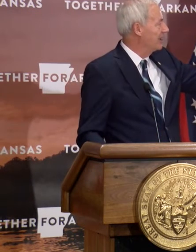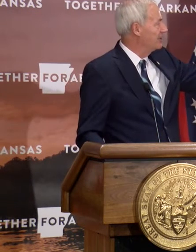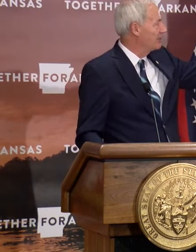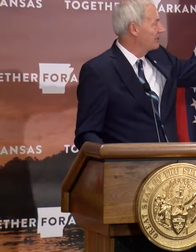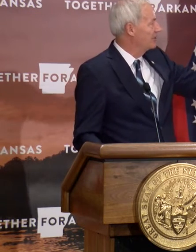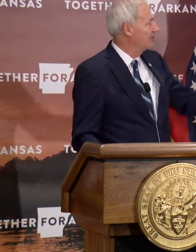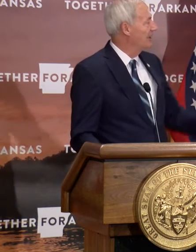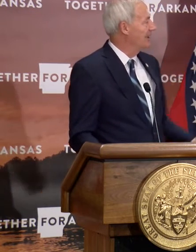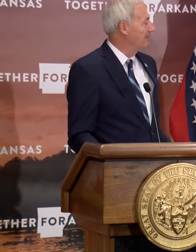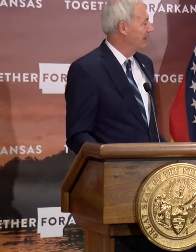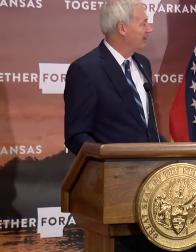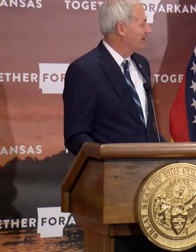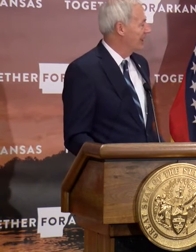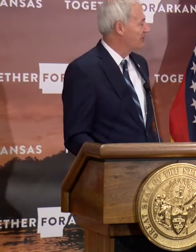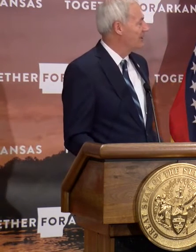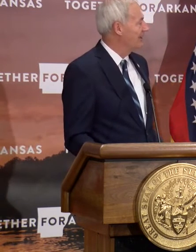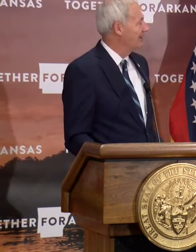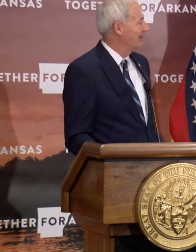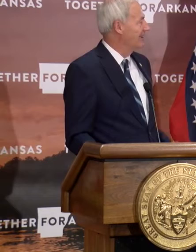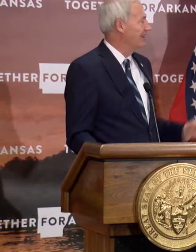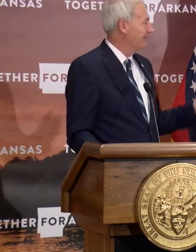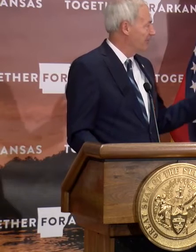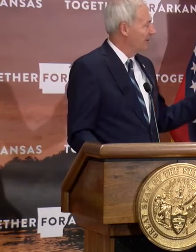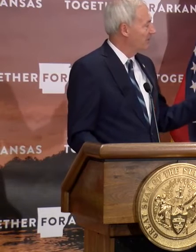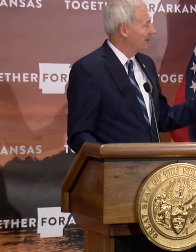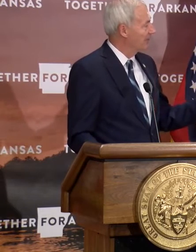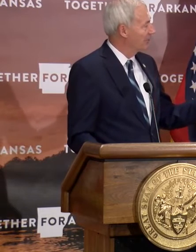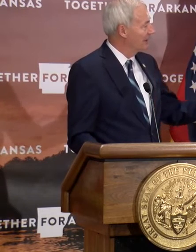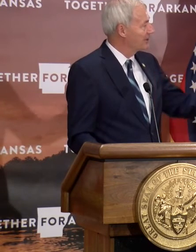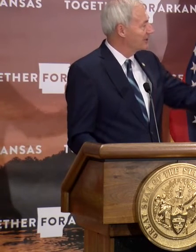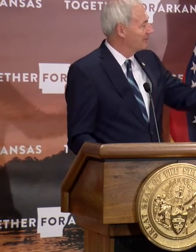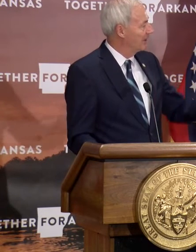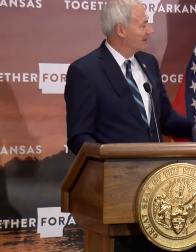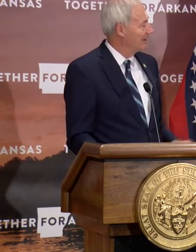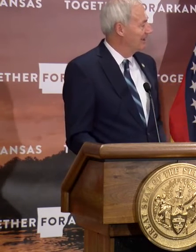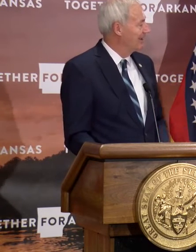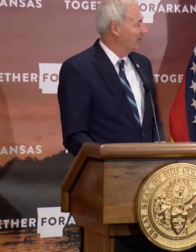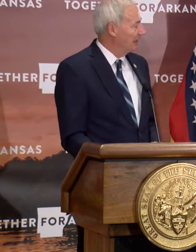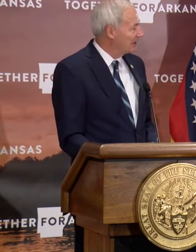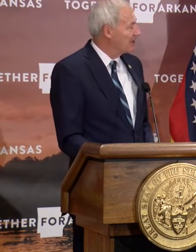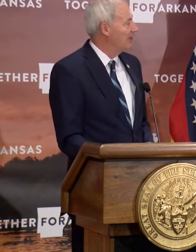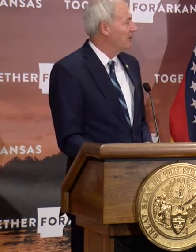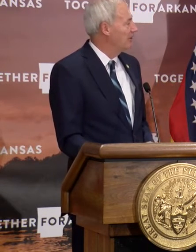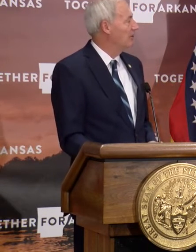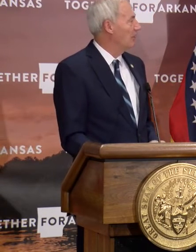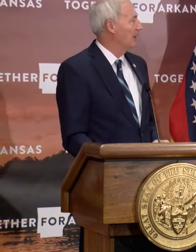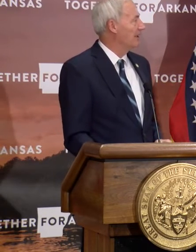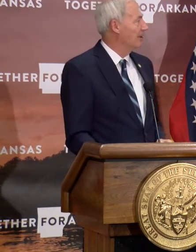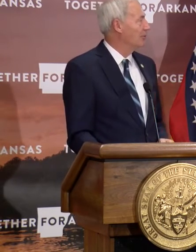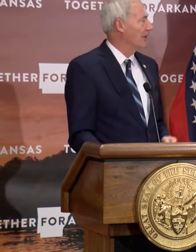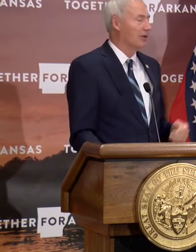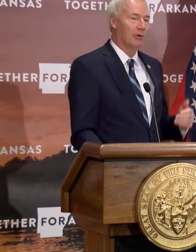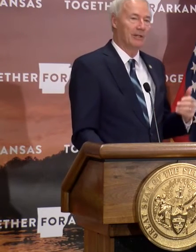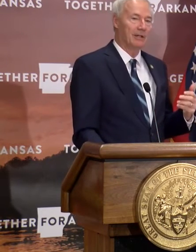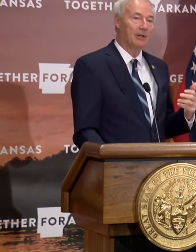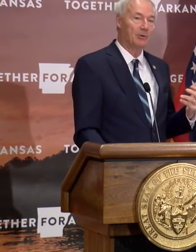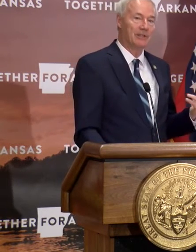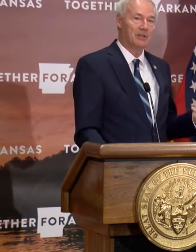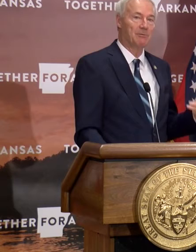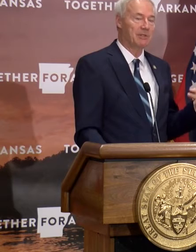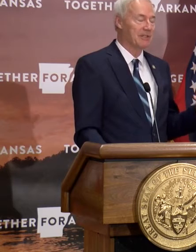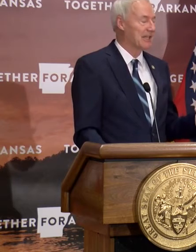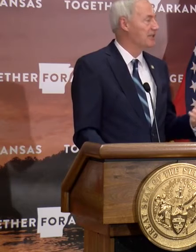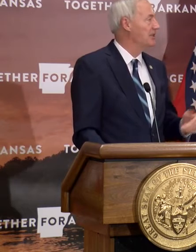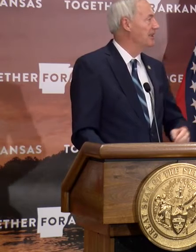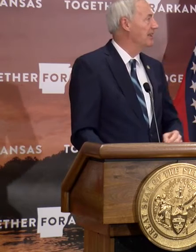Louisiana continues to do better in testing for a number of different reasons, but we continue to do well and hold our own